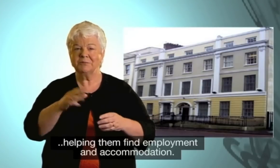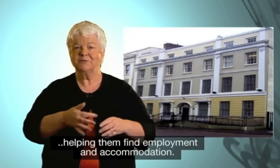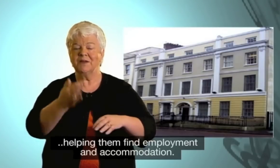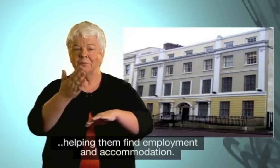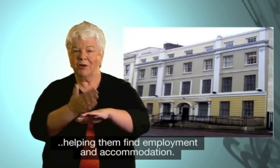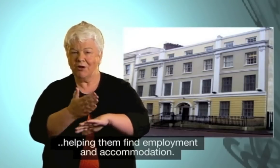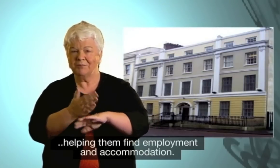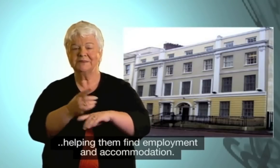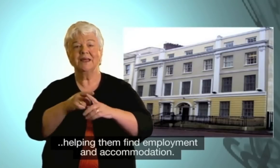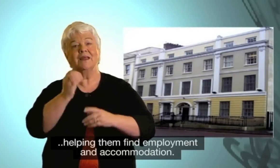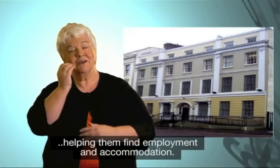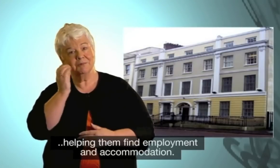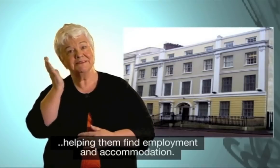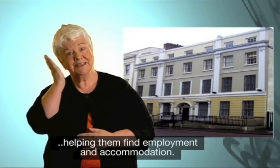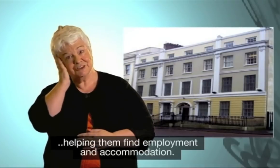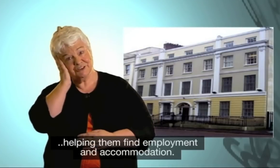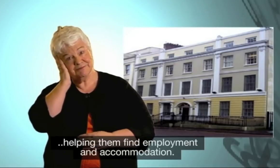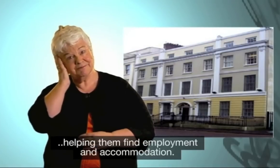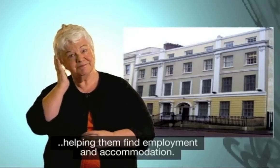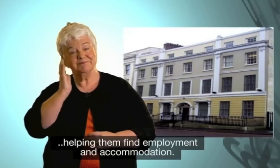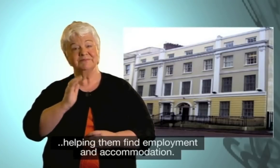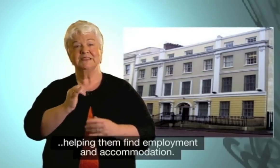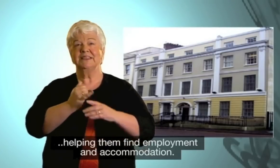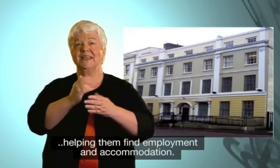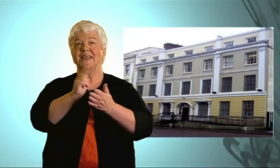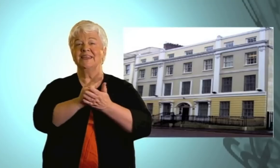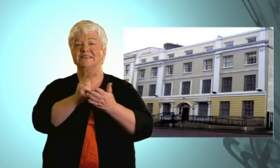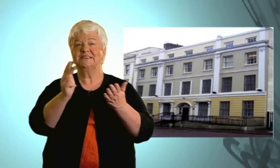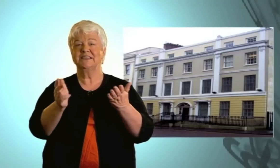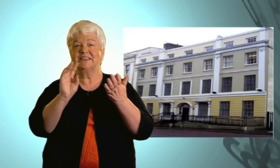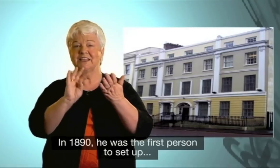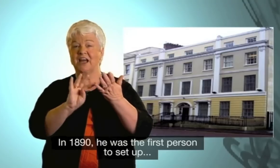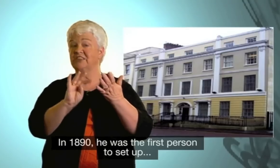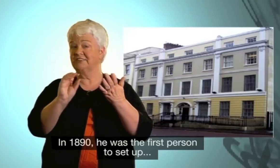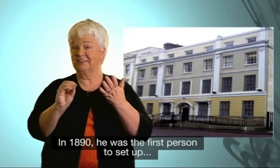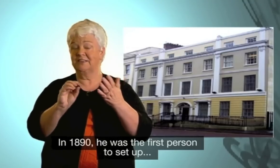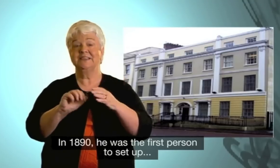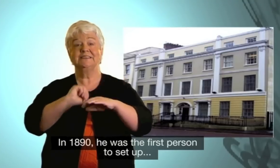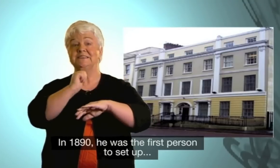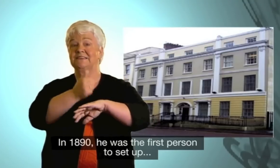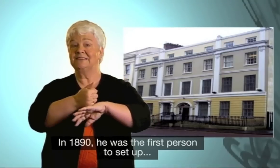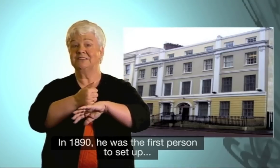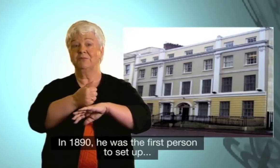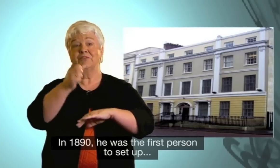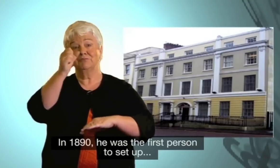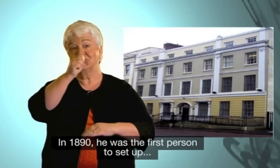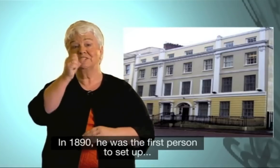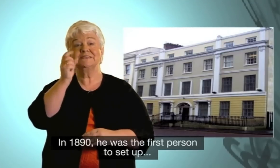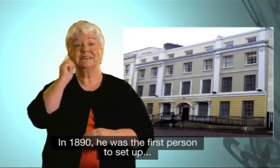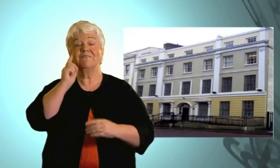find employment and accommodation. In 1890, he was the first person to set up the